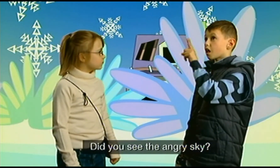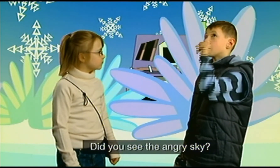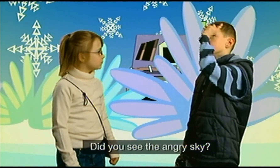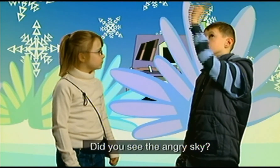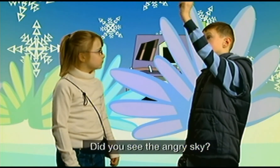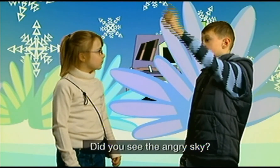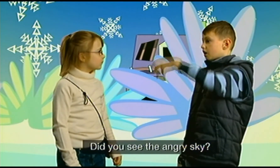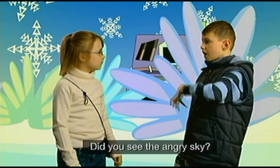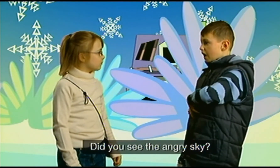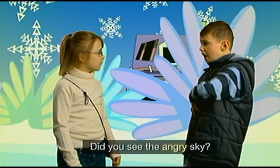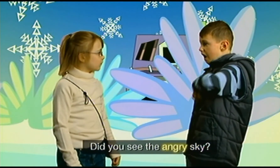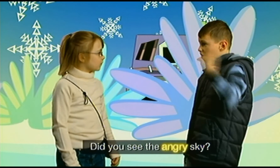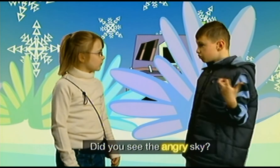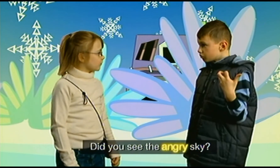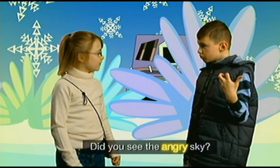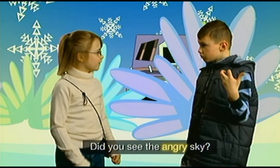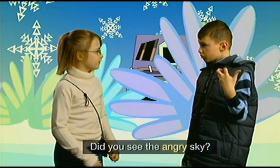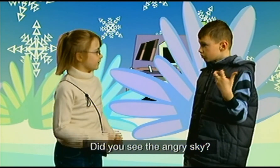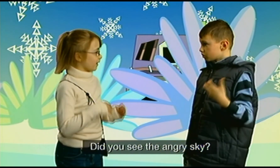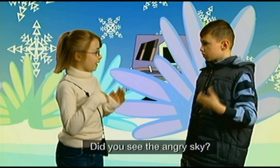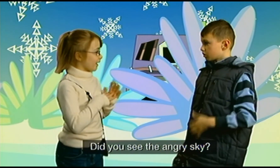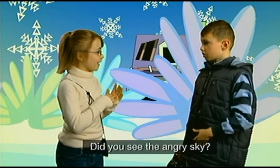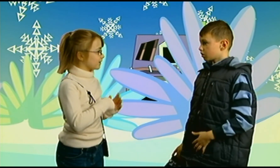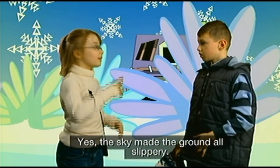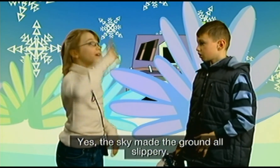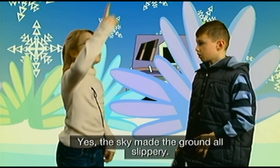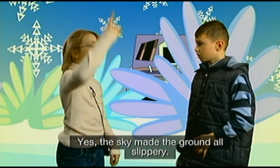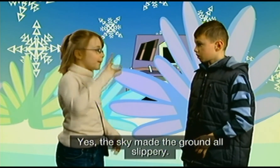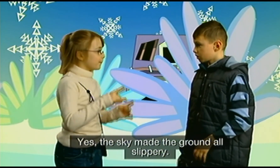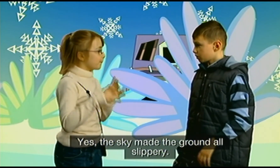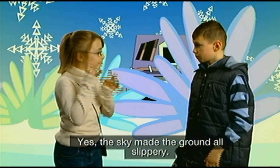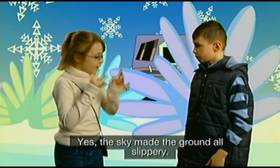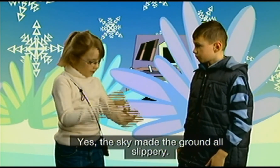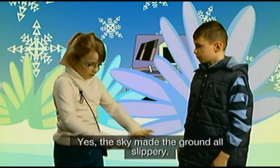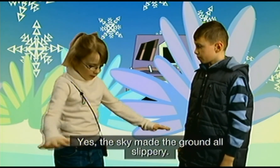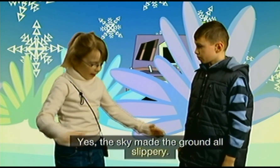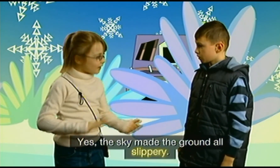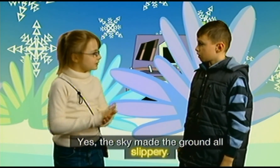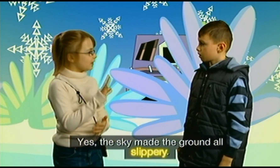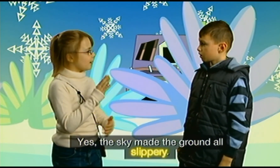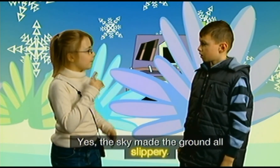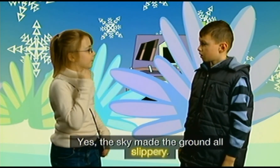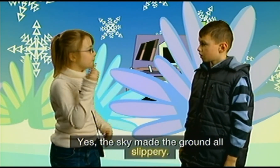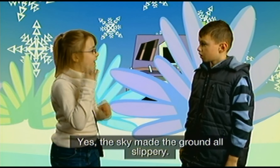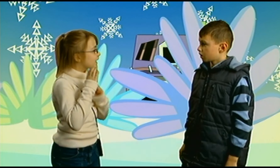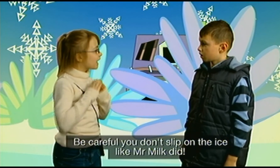Did you see the angry sky? Yes. The sky made the ground all slippy. Be